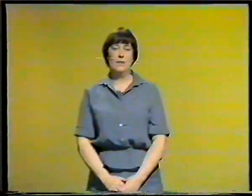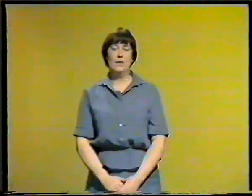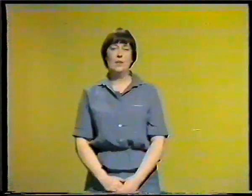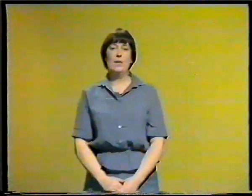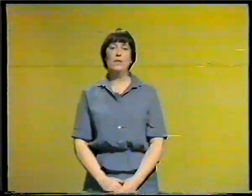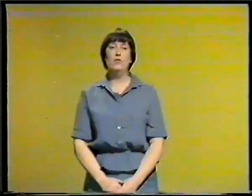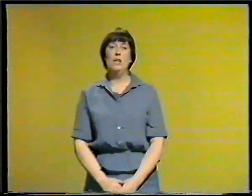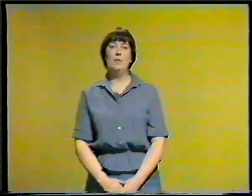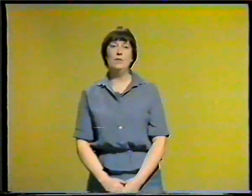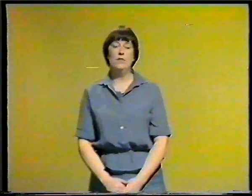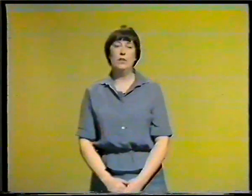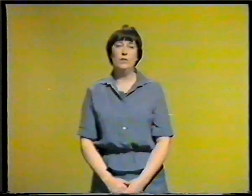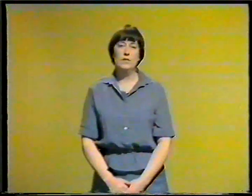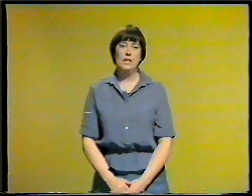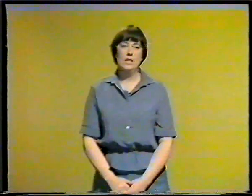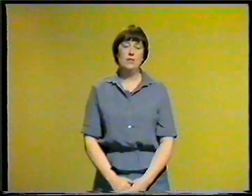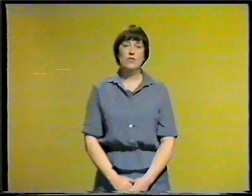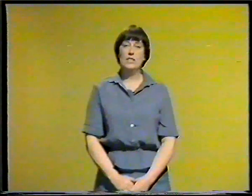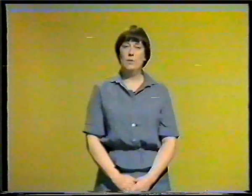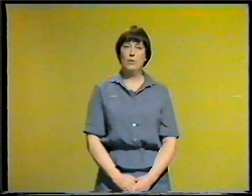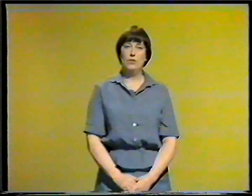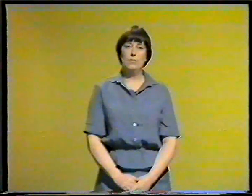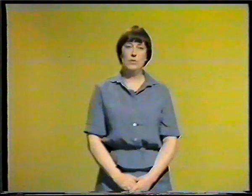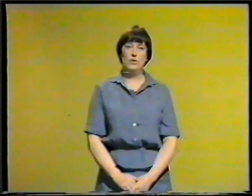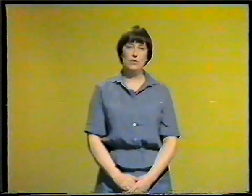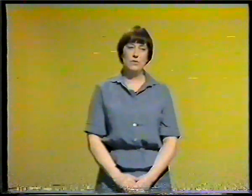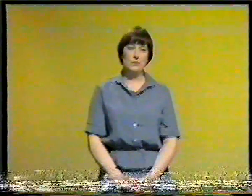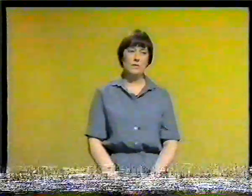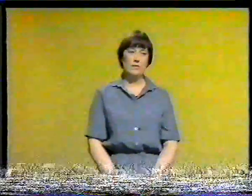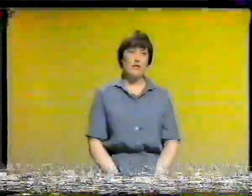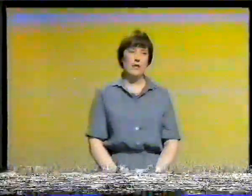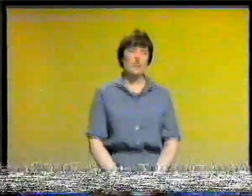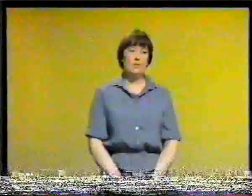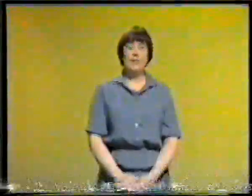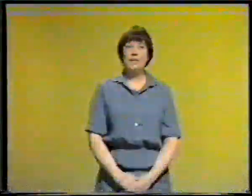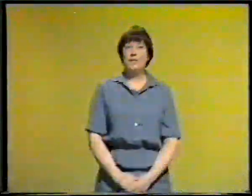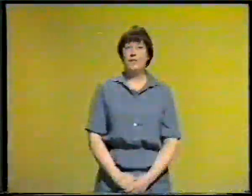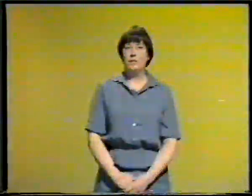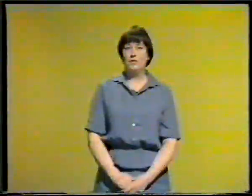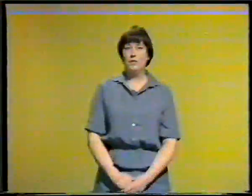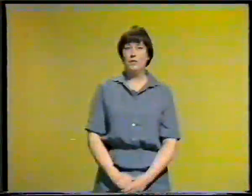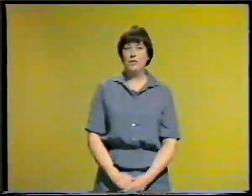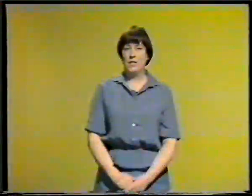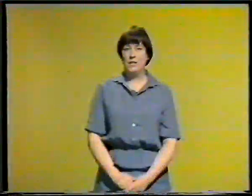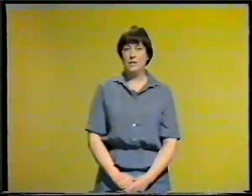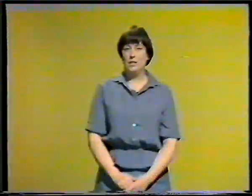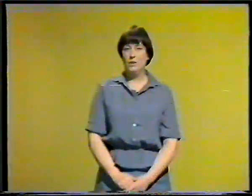Now many of you may be involved in dressing programs with children, and you may need to know signs for clothing.